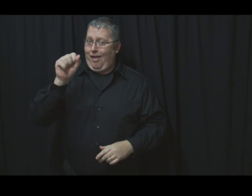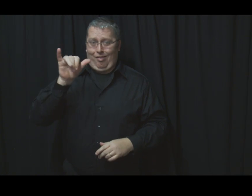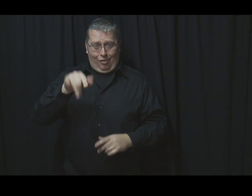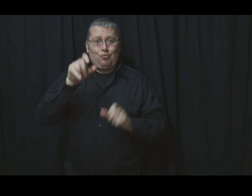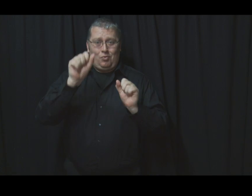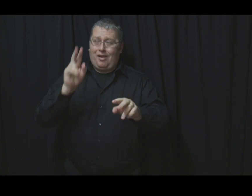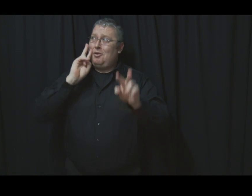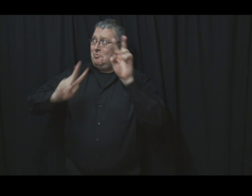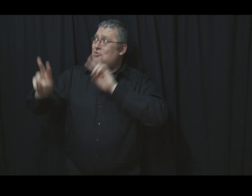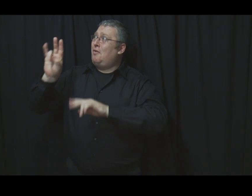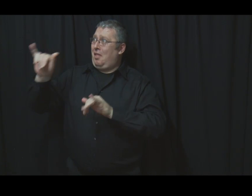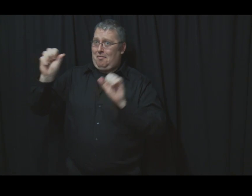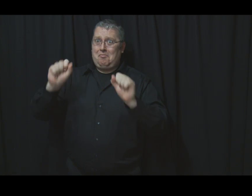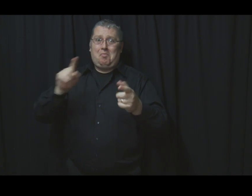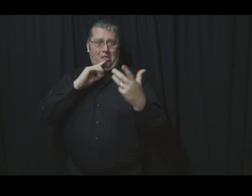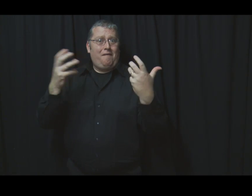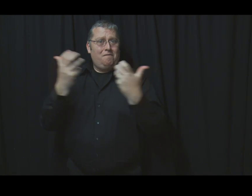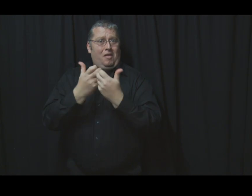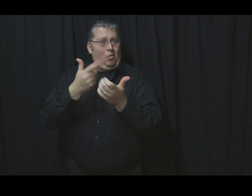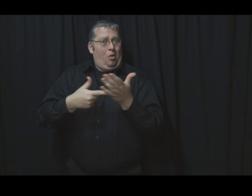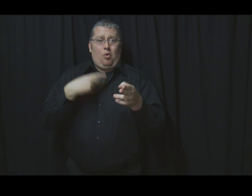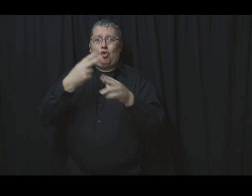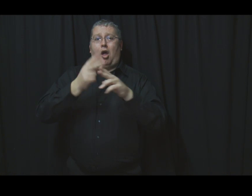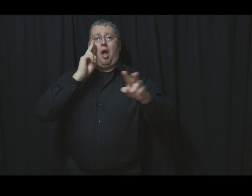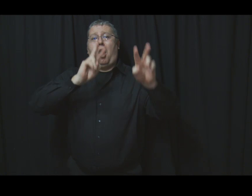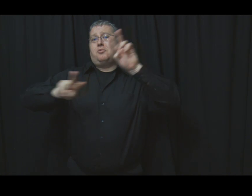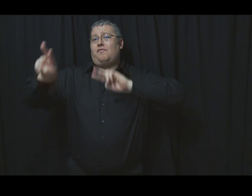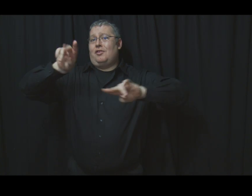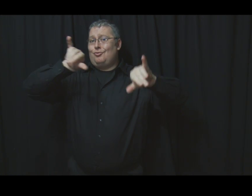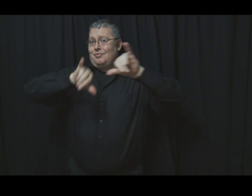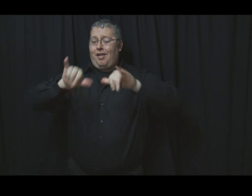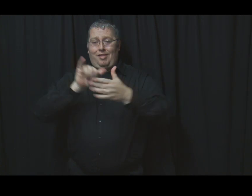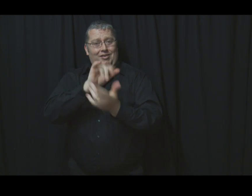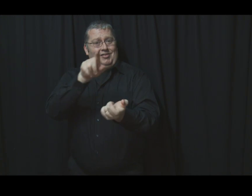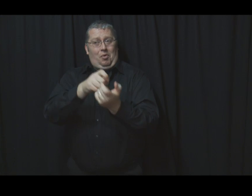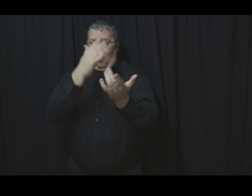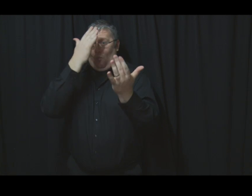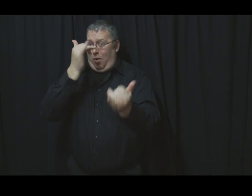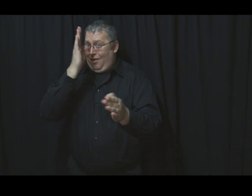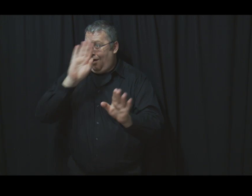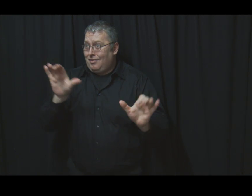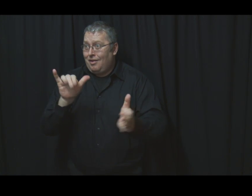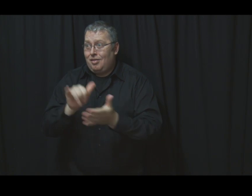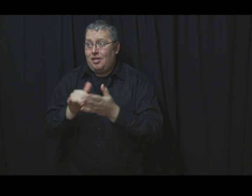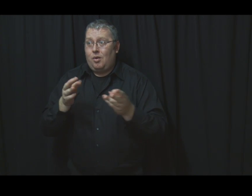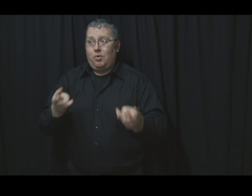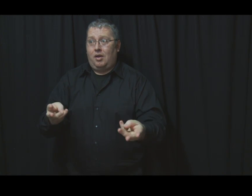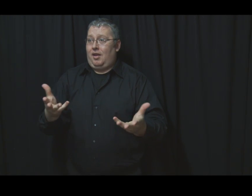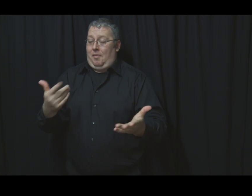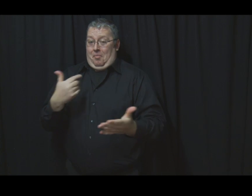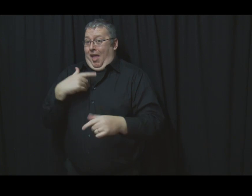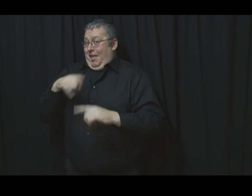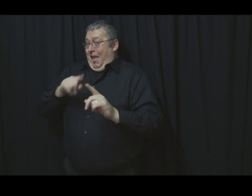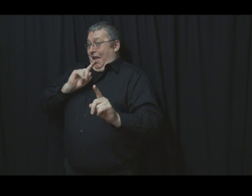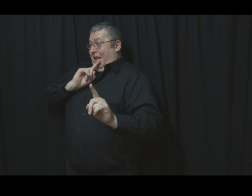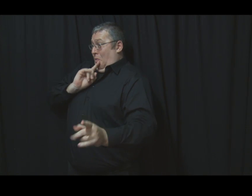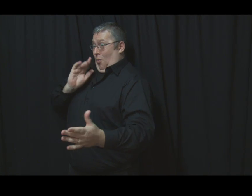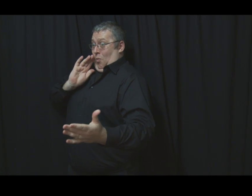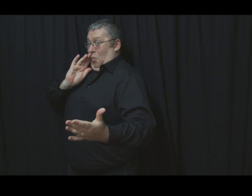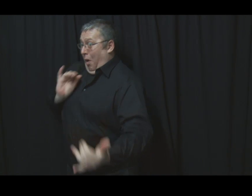observe that. That fits with what we call observational science, exactly why God did it that way. I can't answer that question, of